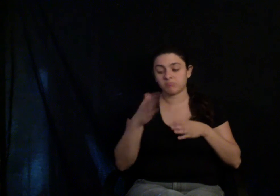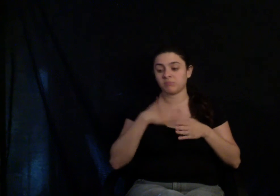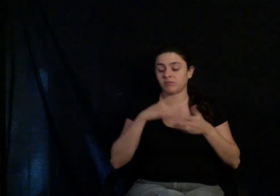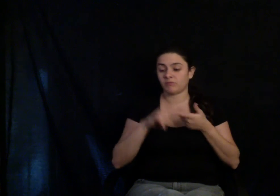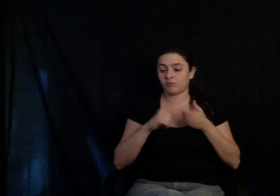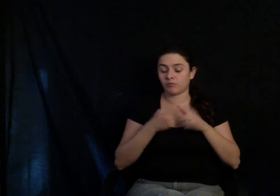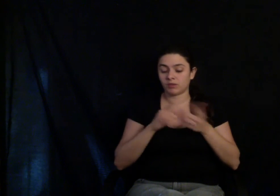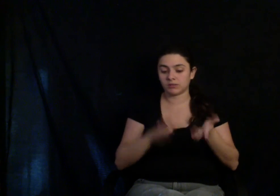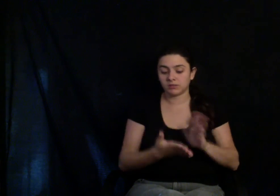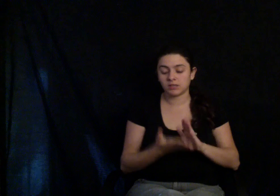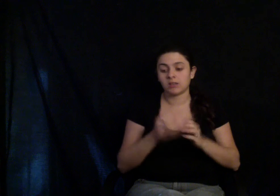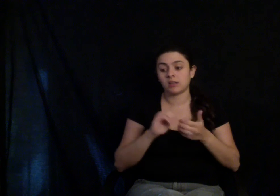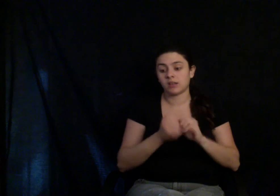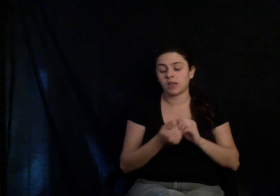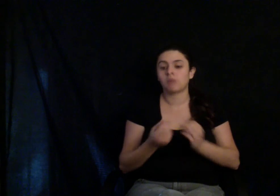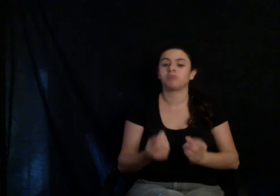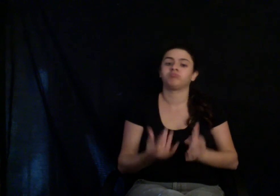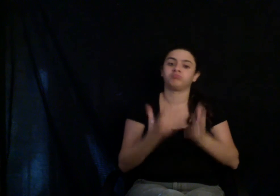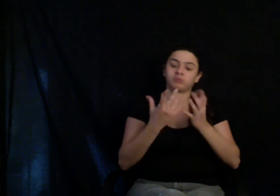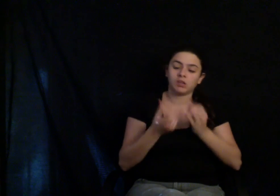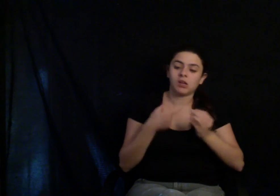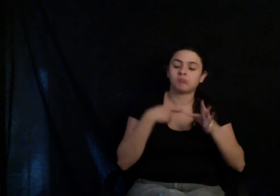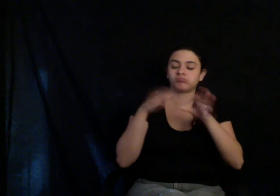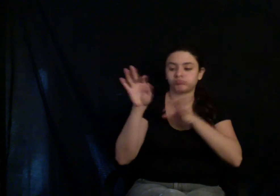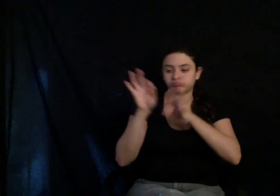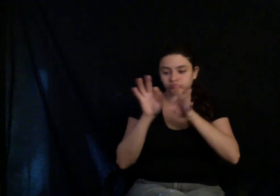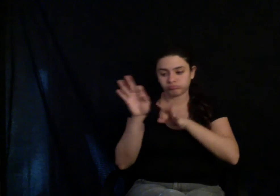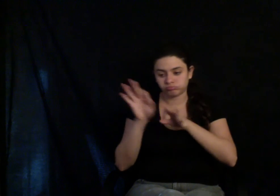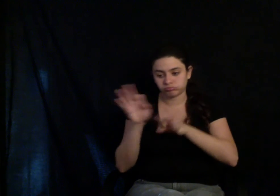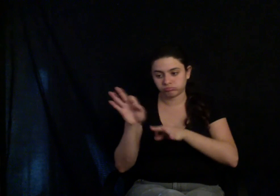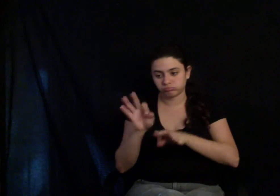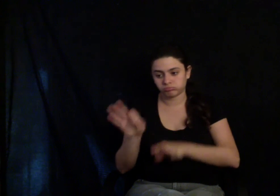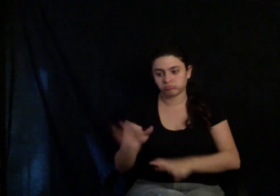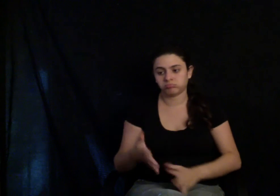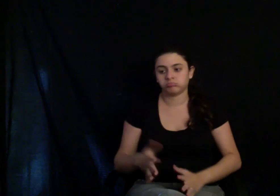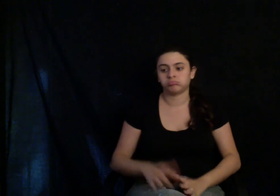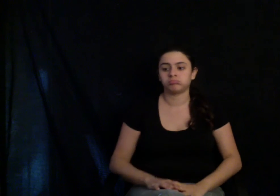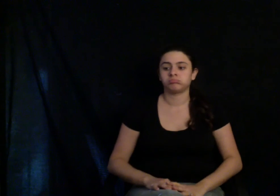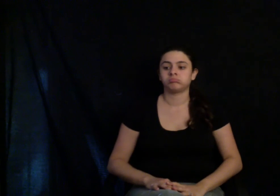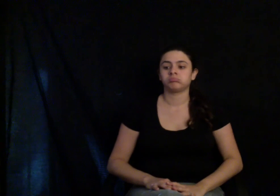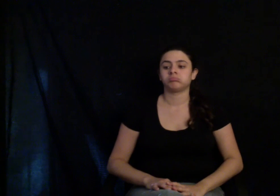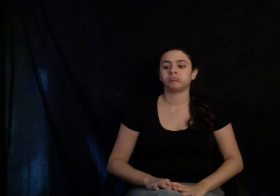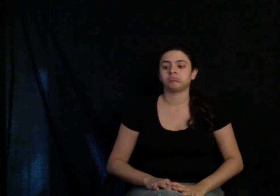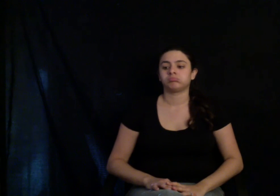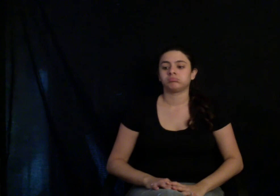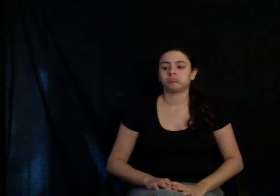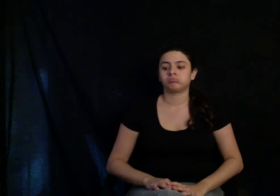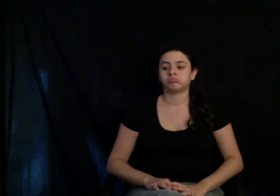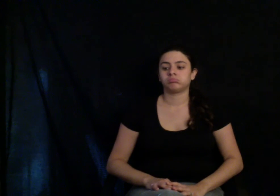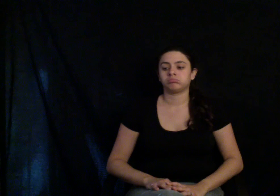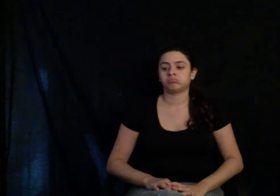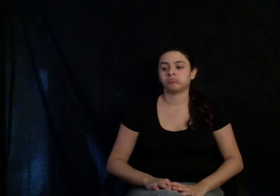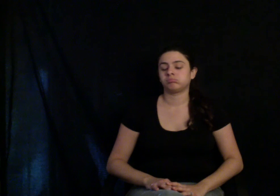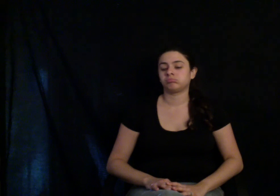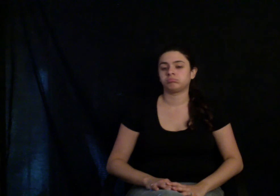and I guess how any son would tell their mom if a friend died. We were talking about it,